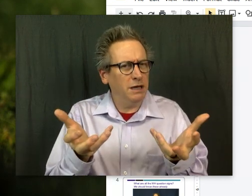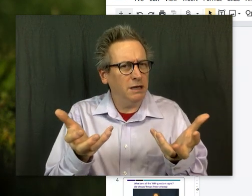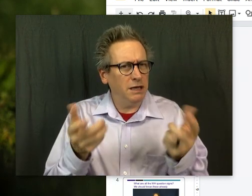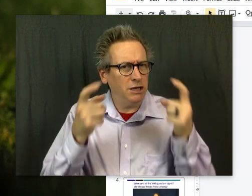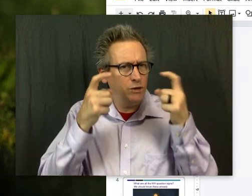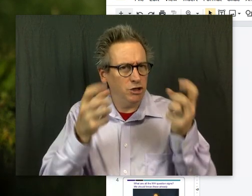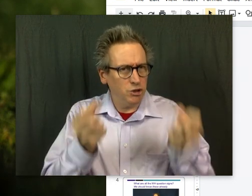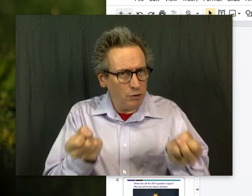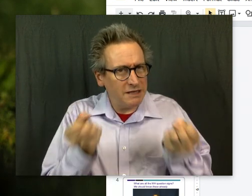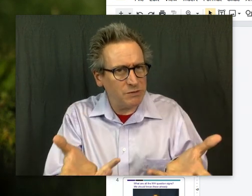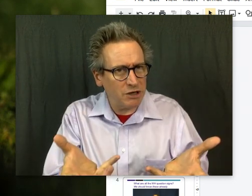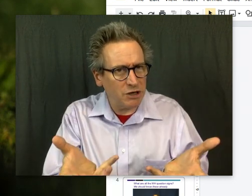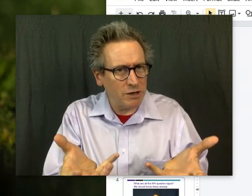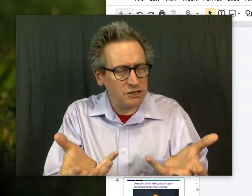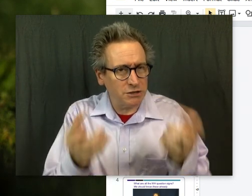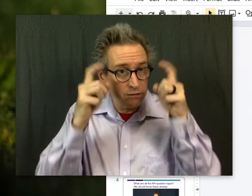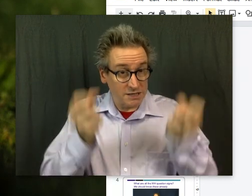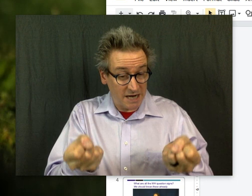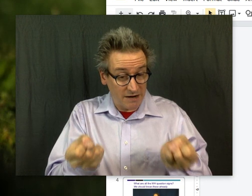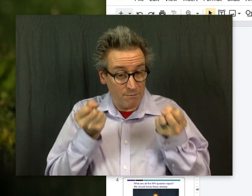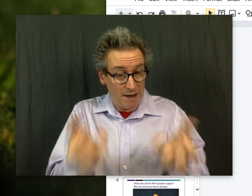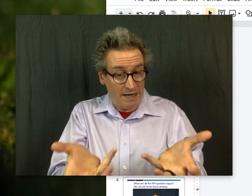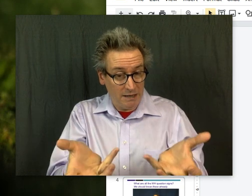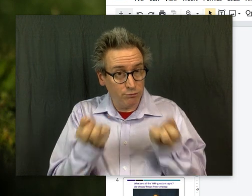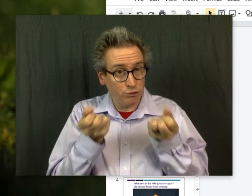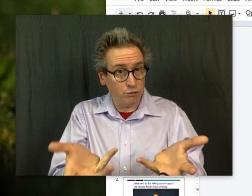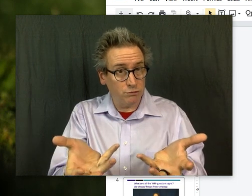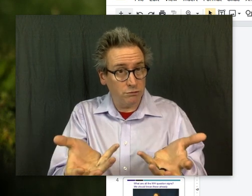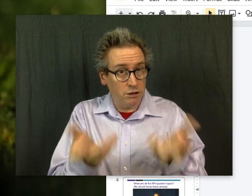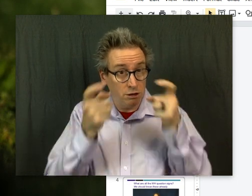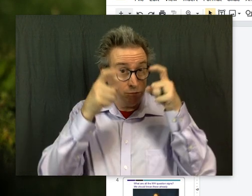be, you can do this with a question, the sign for many,